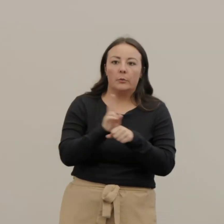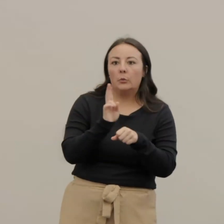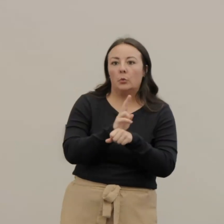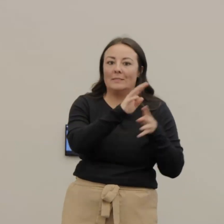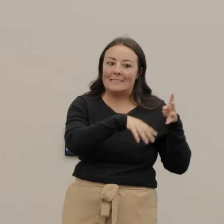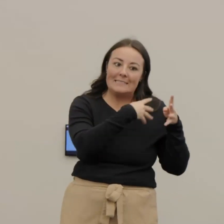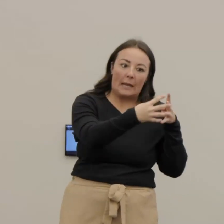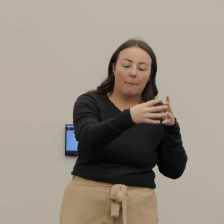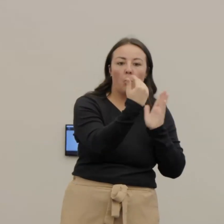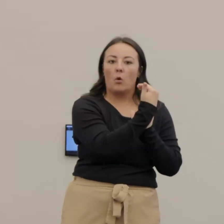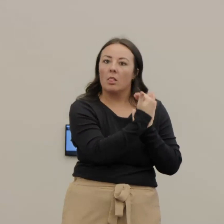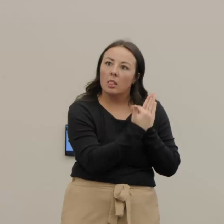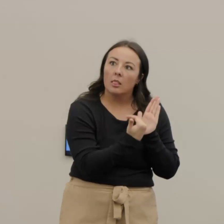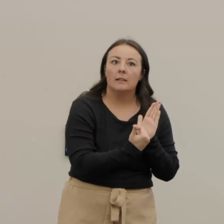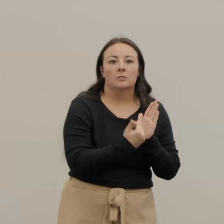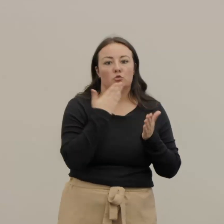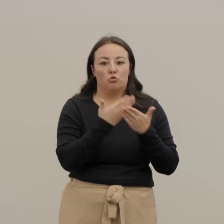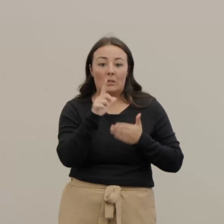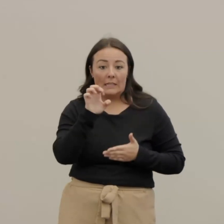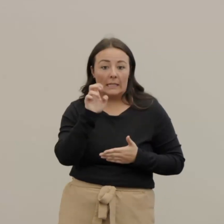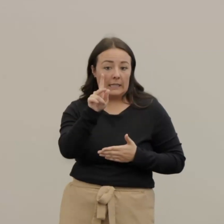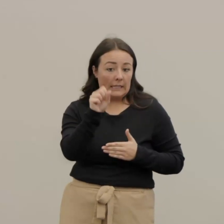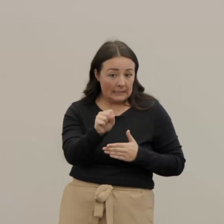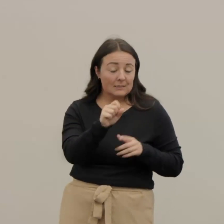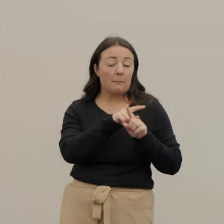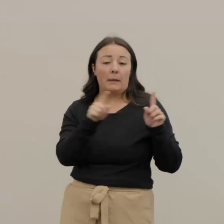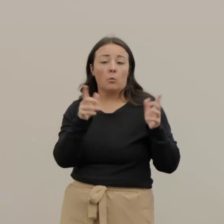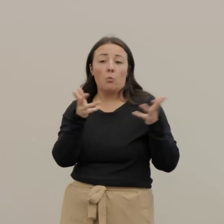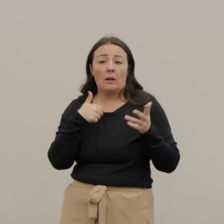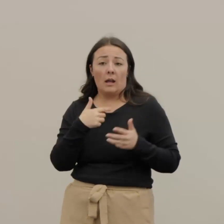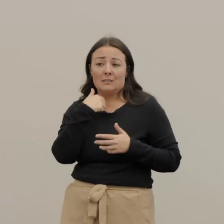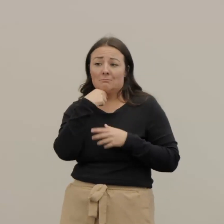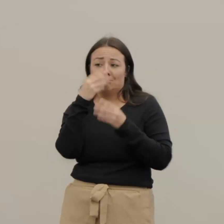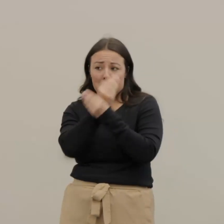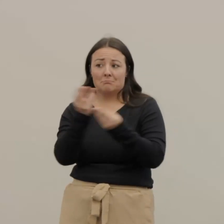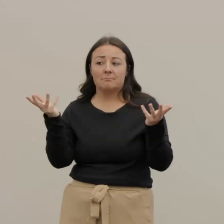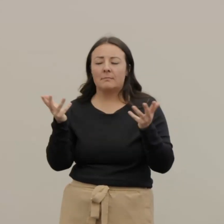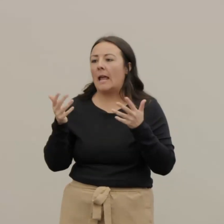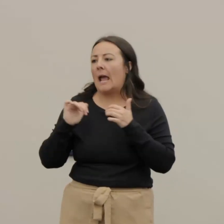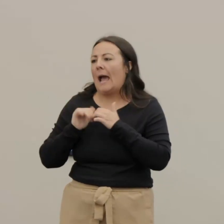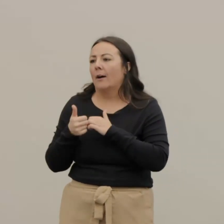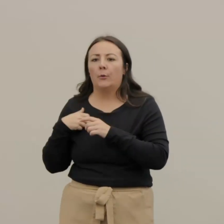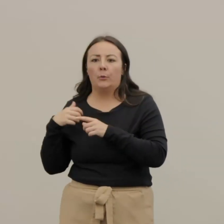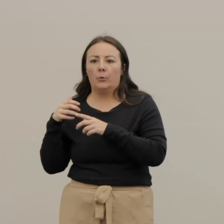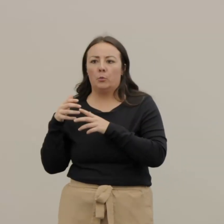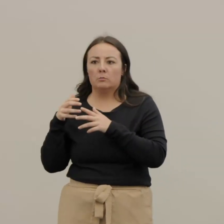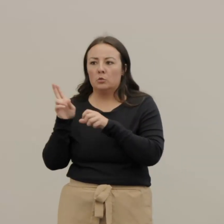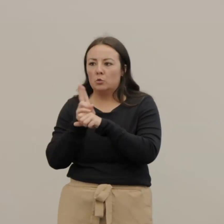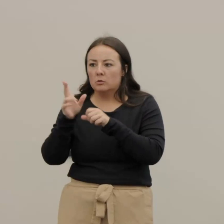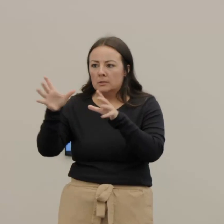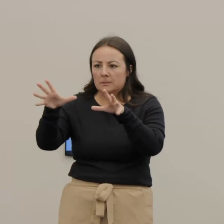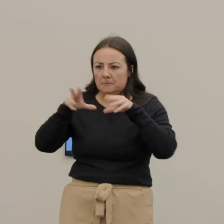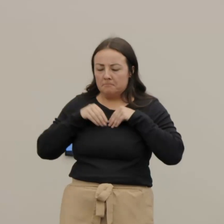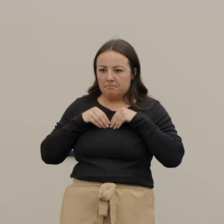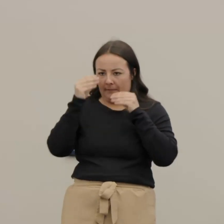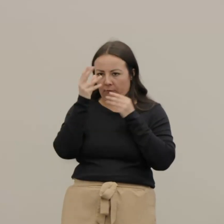and good links. What I will say is, how do you practice this? How do you take this back to your office